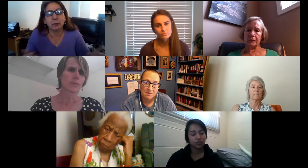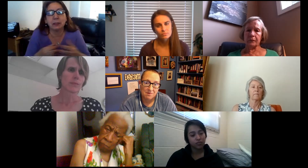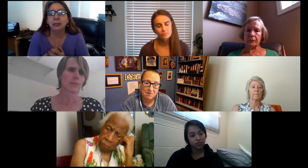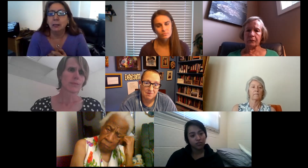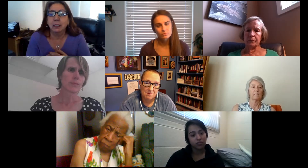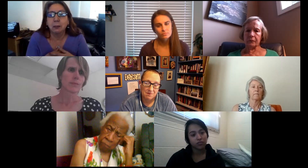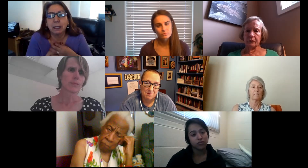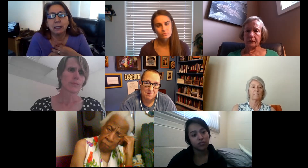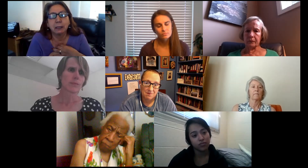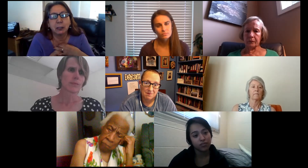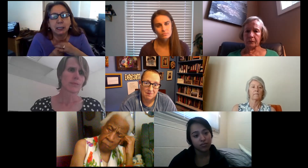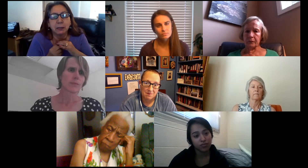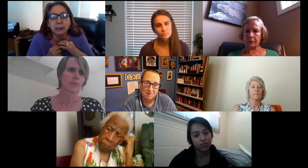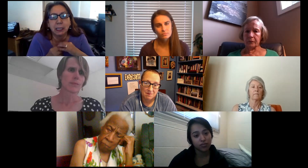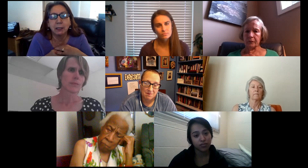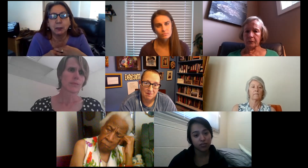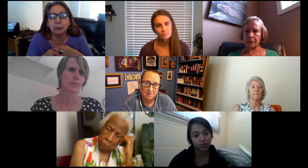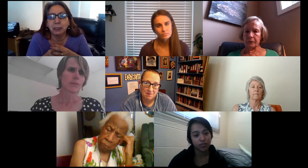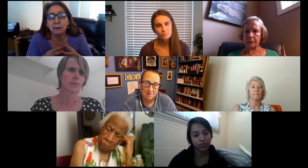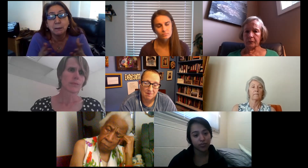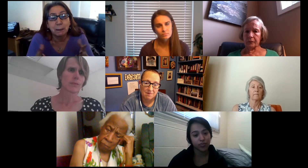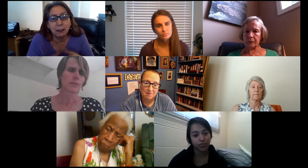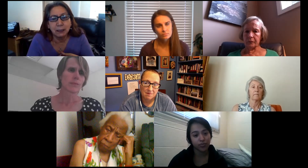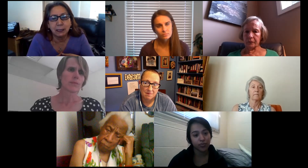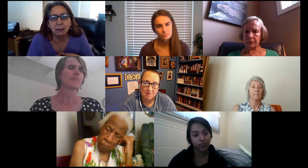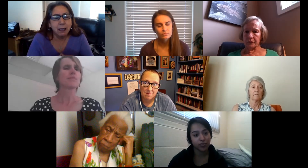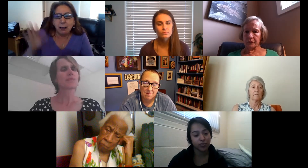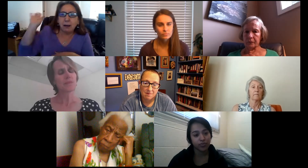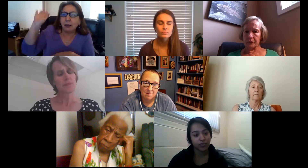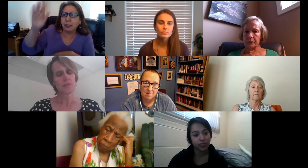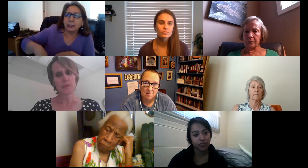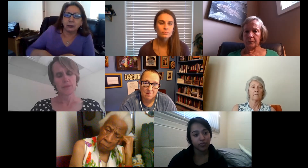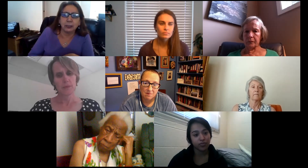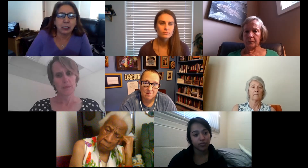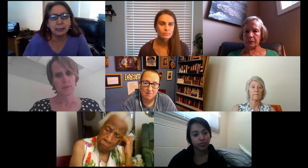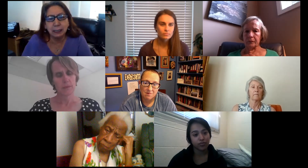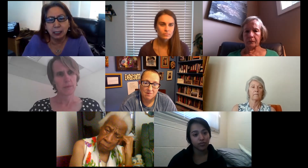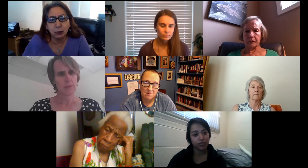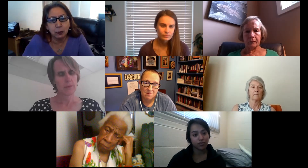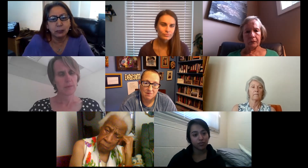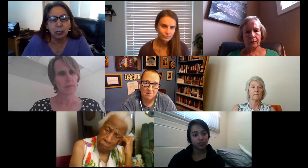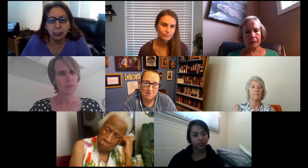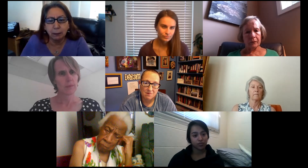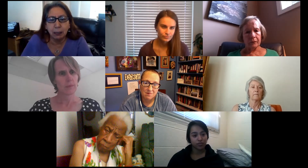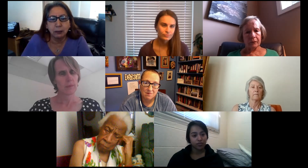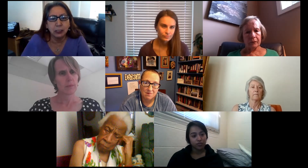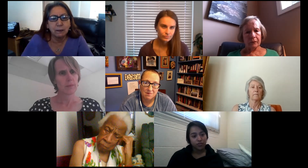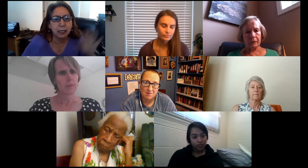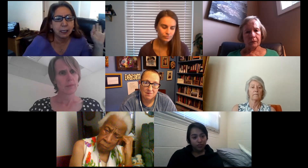with, nobody that could understand, or even my parents said, oh, the doctor's crazy. They don't know what they're talking about. She's fine,